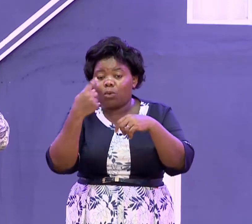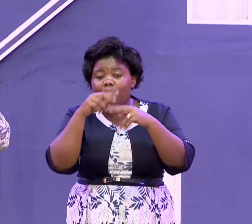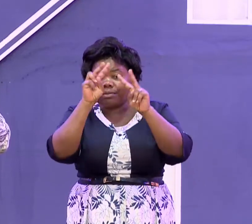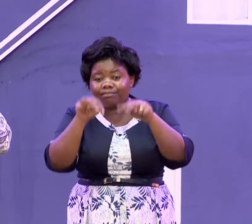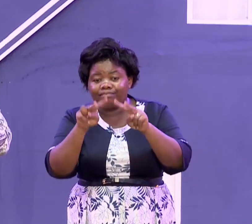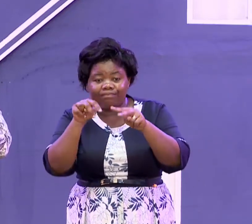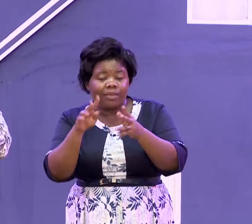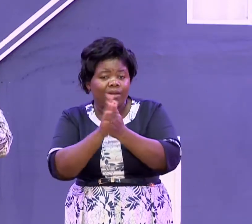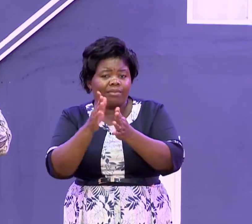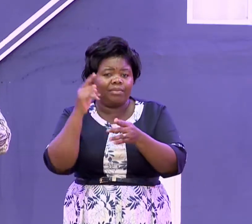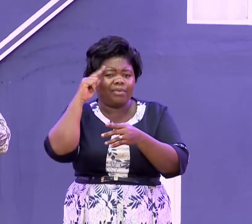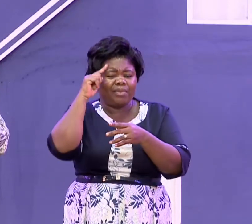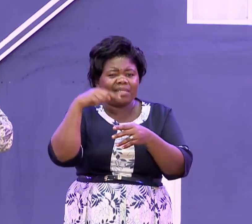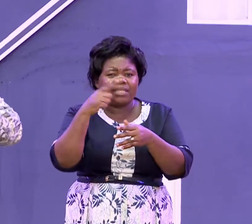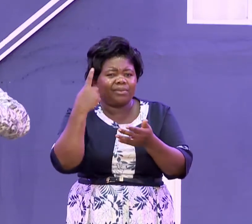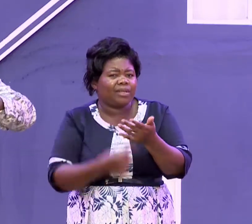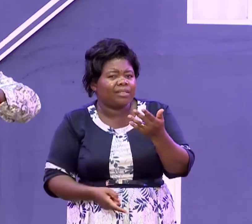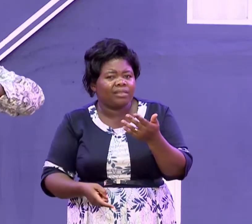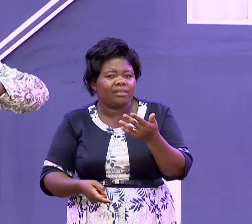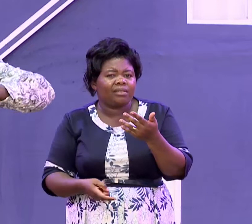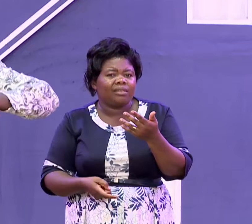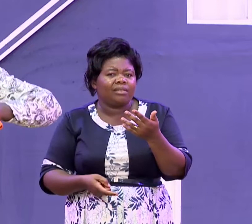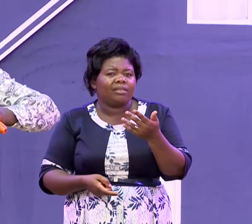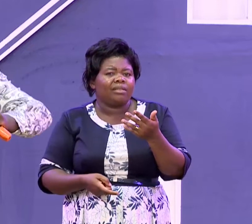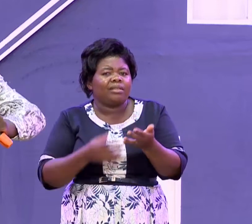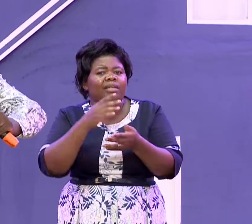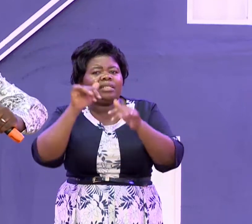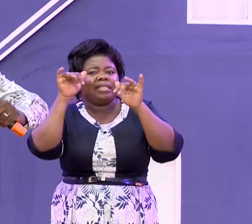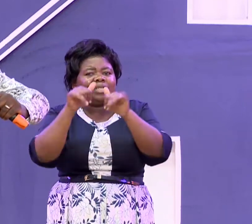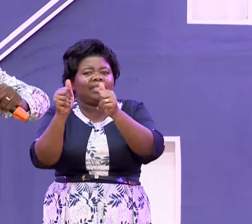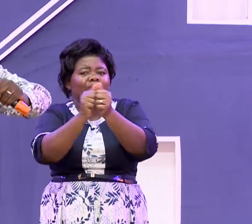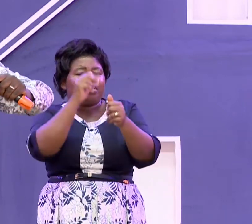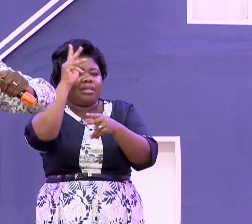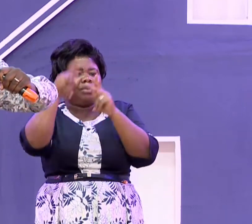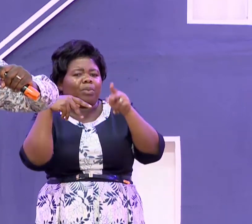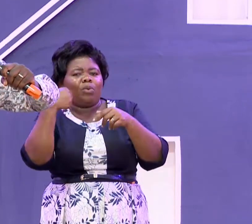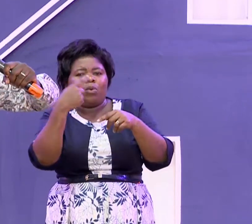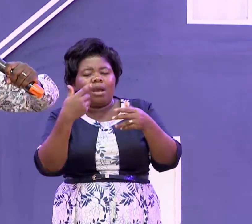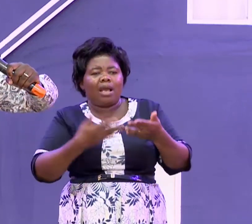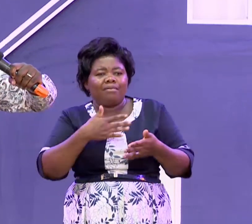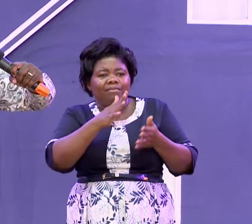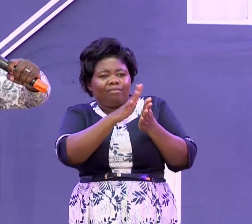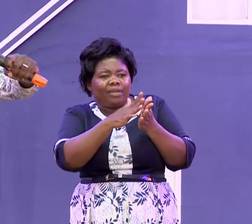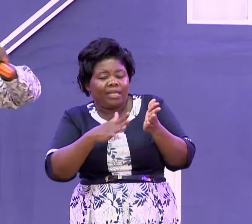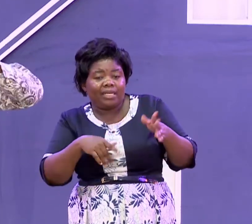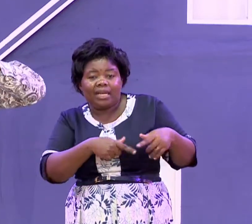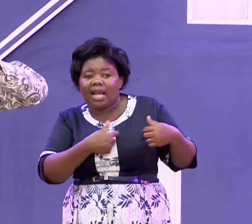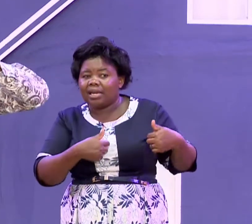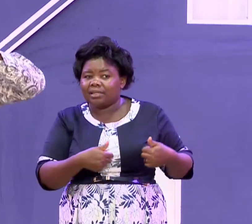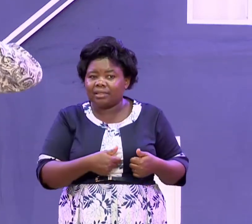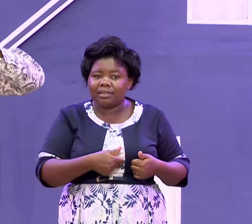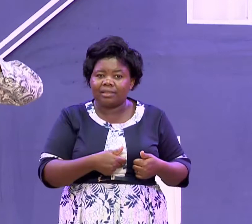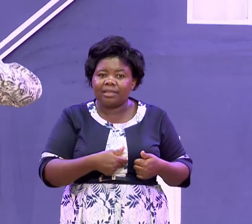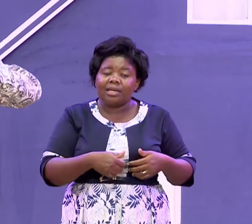Remember, he said, Jukira yagamba, that he sits in those who have clean hearts.